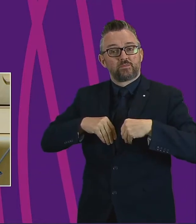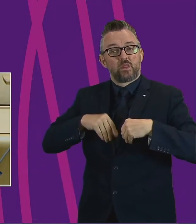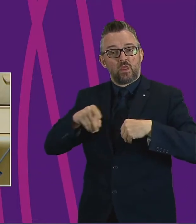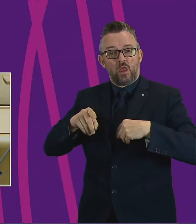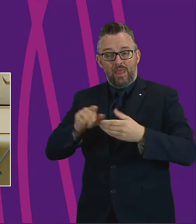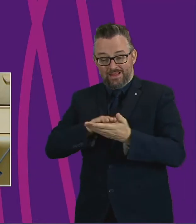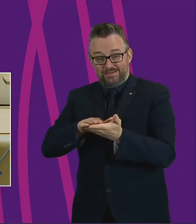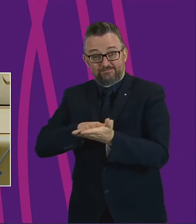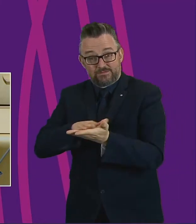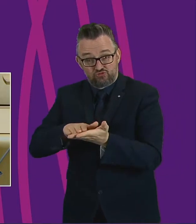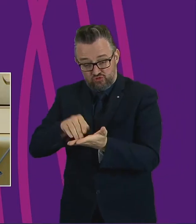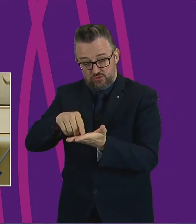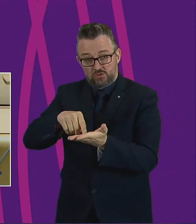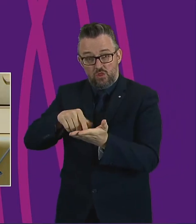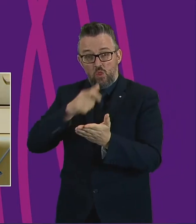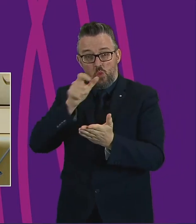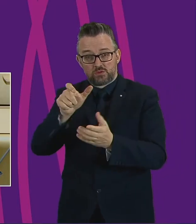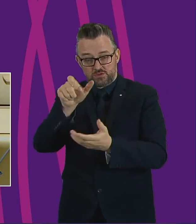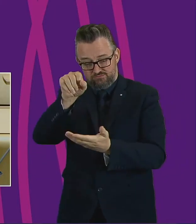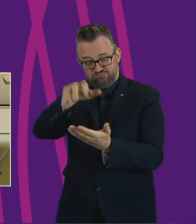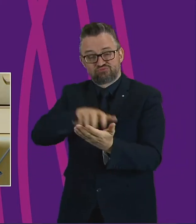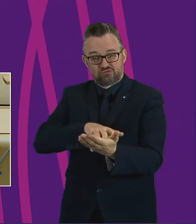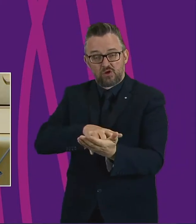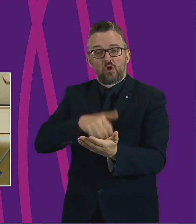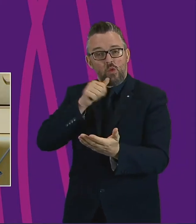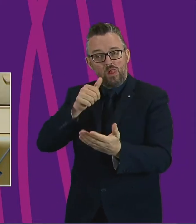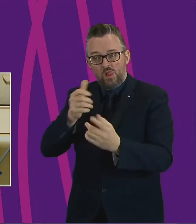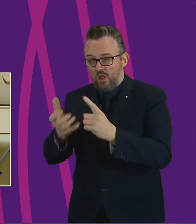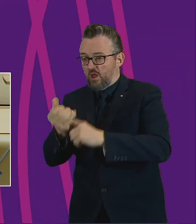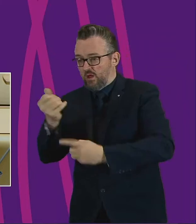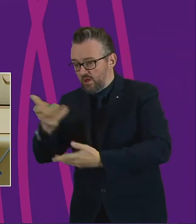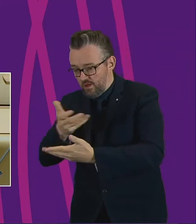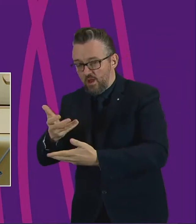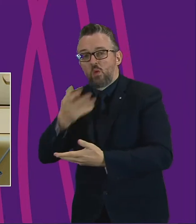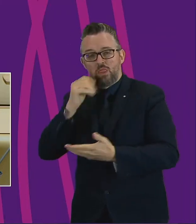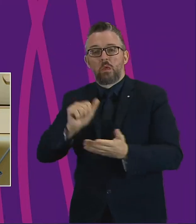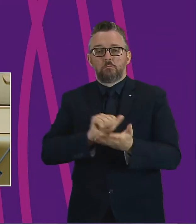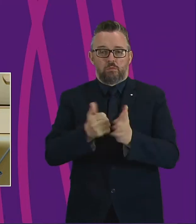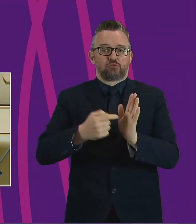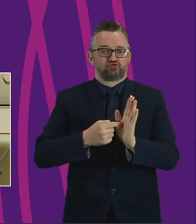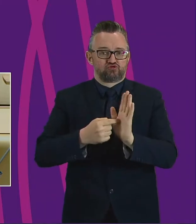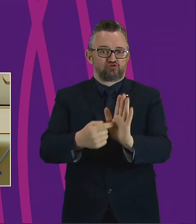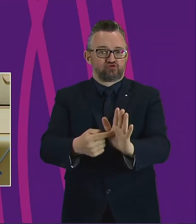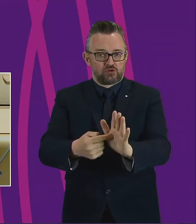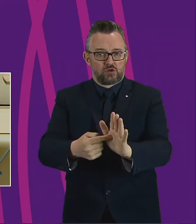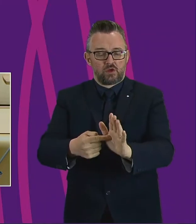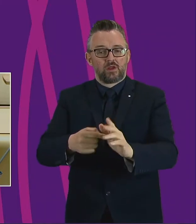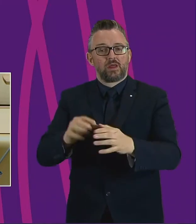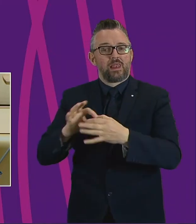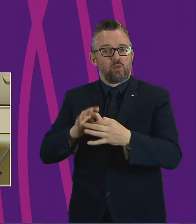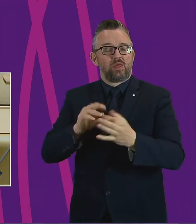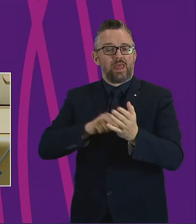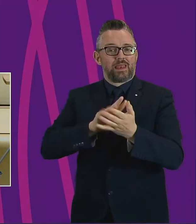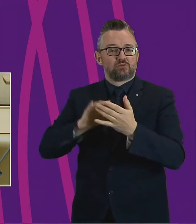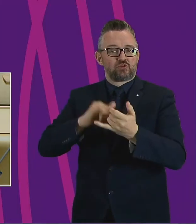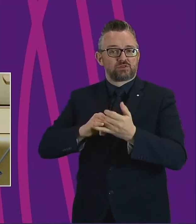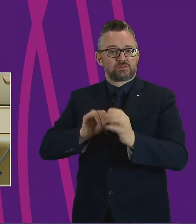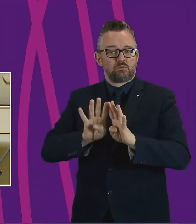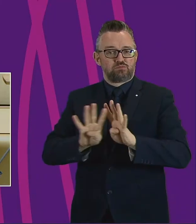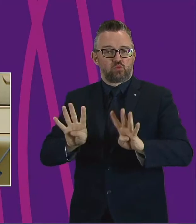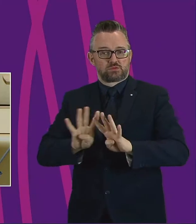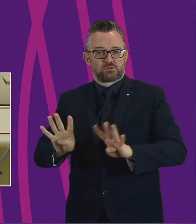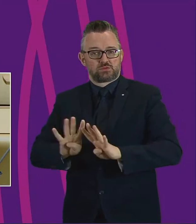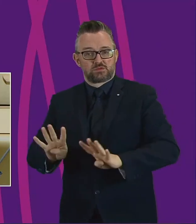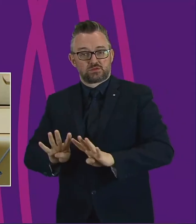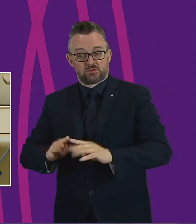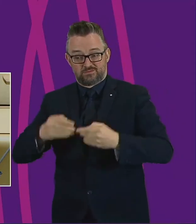definitions and agree those and publish information about the data that is collected in NHS boards against those definitions